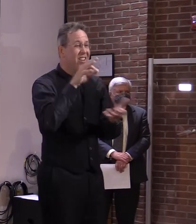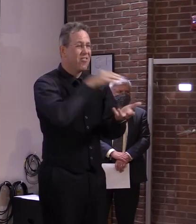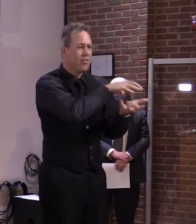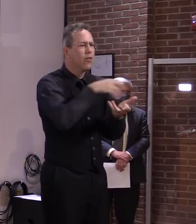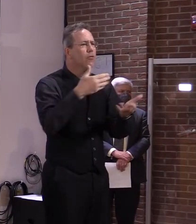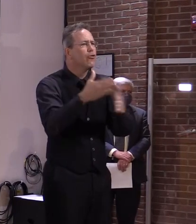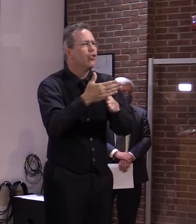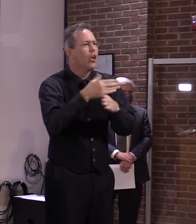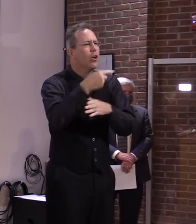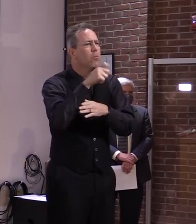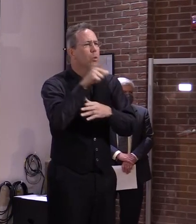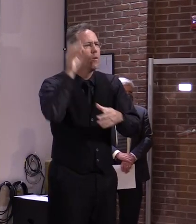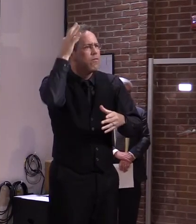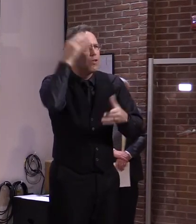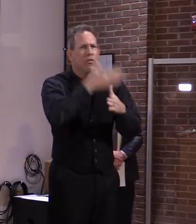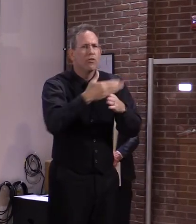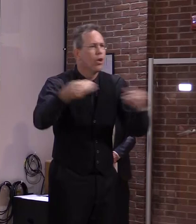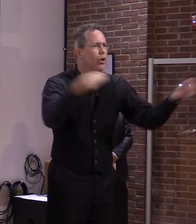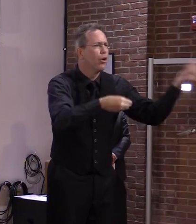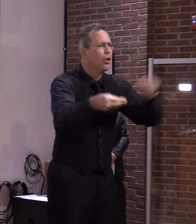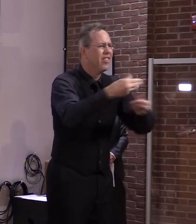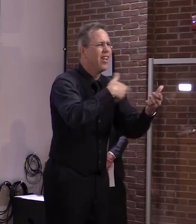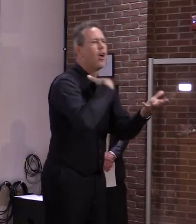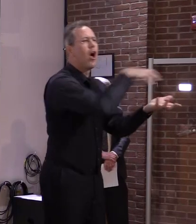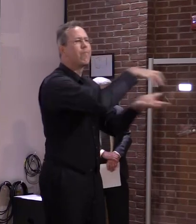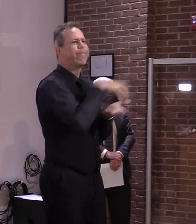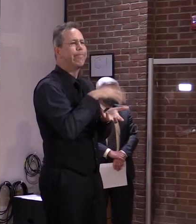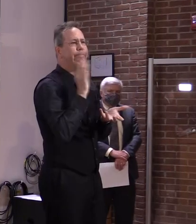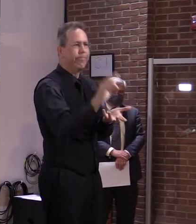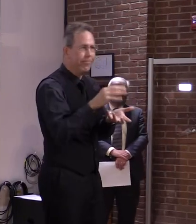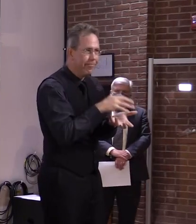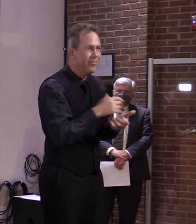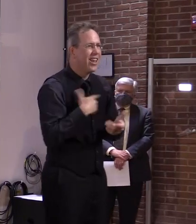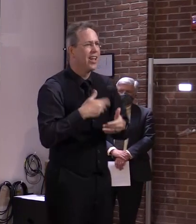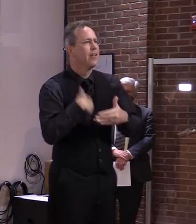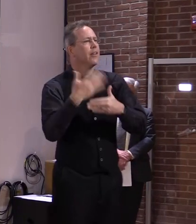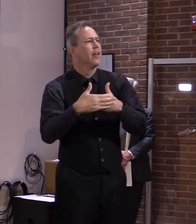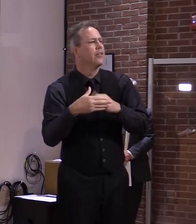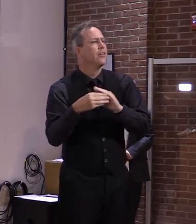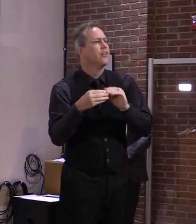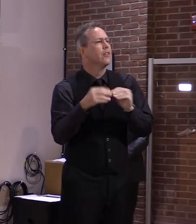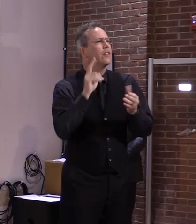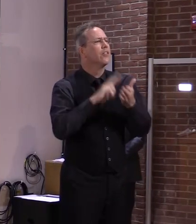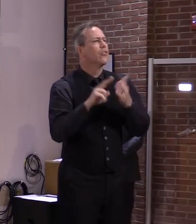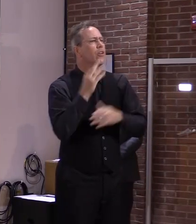So now I'd like to turn it over to Secretary French for an education update.